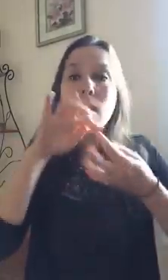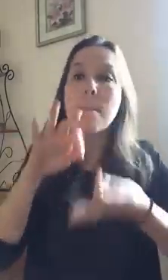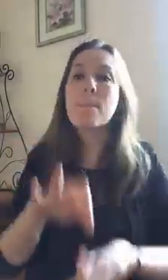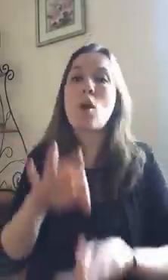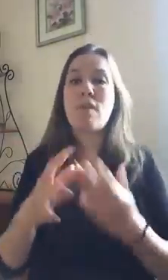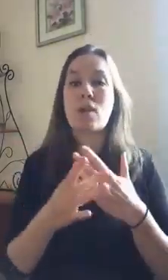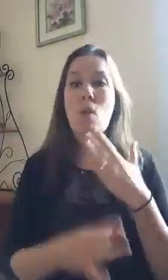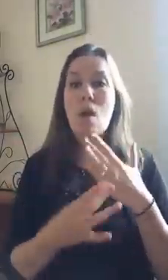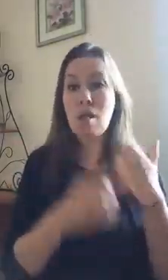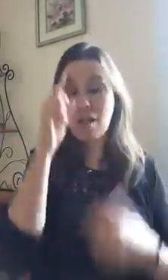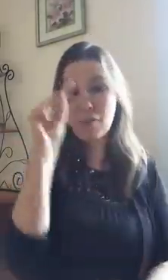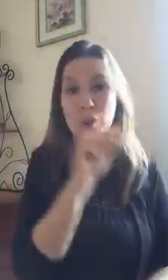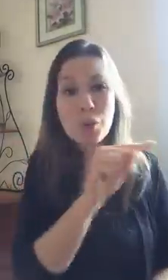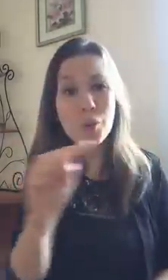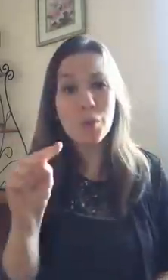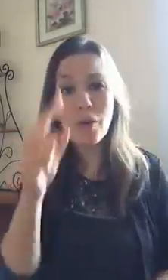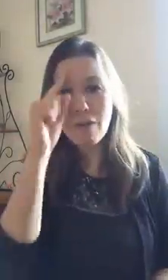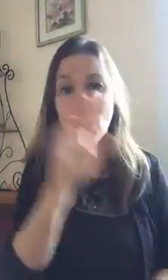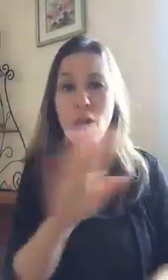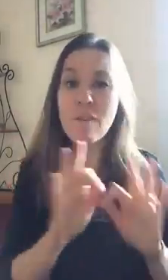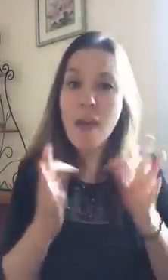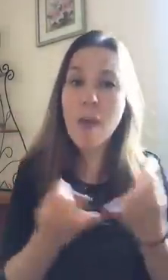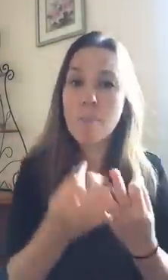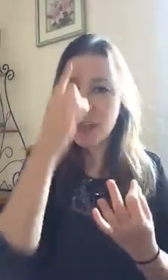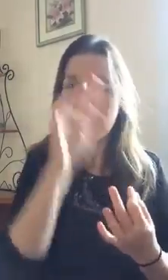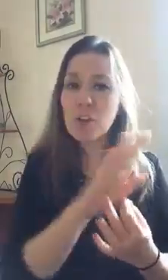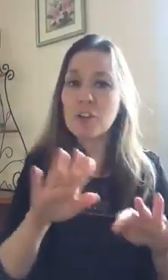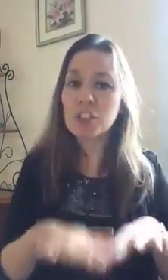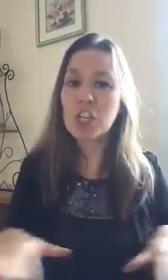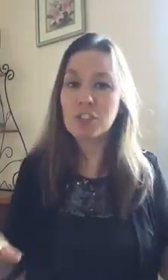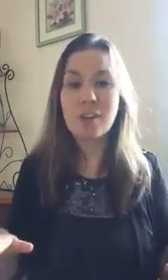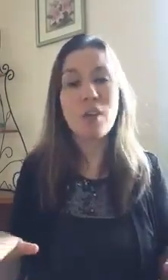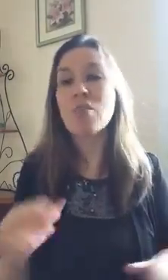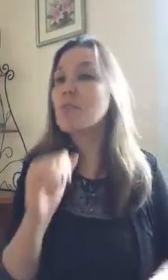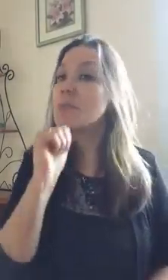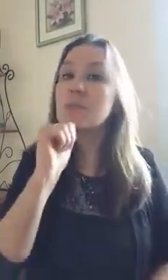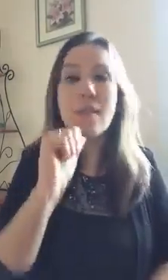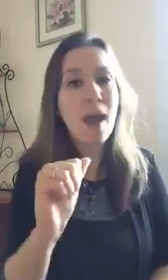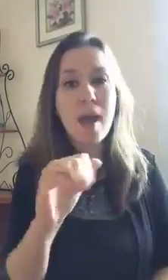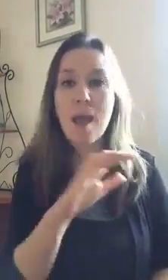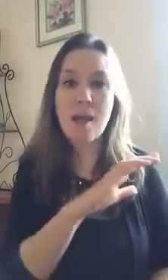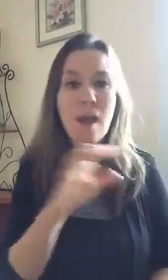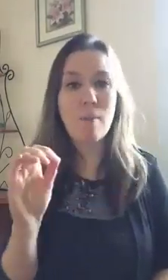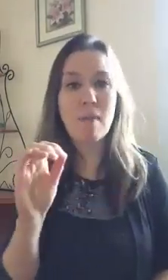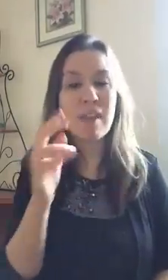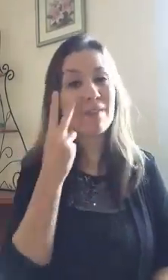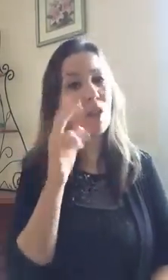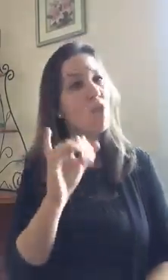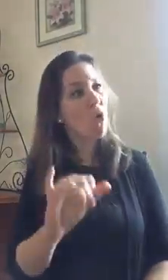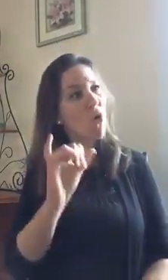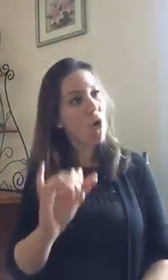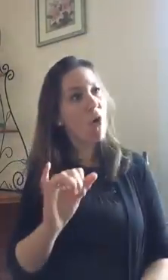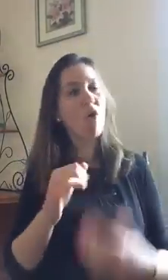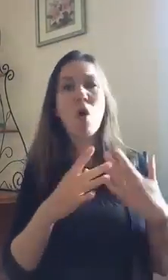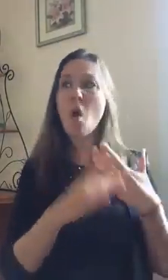you, for your family, for your children. They are not a company who has seen how popular essential oils have